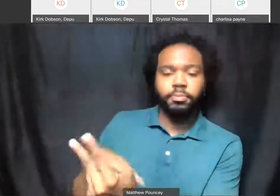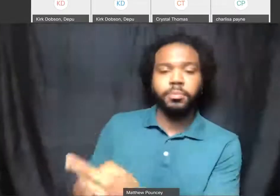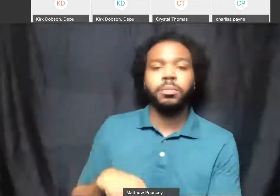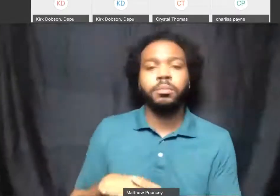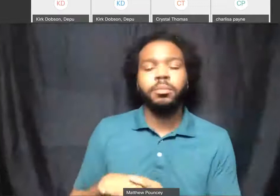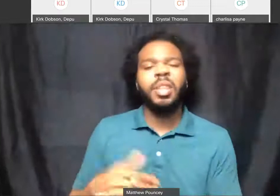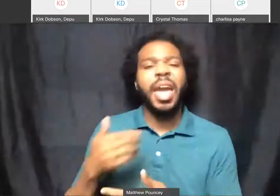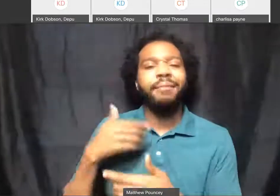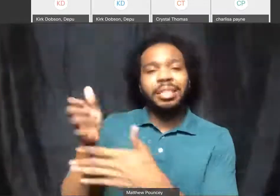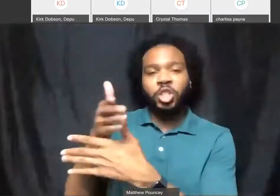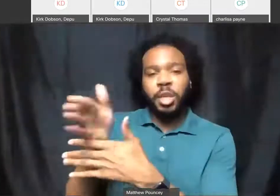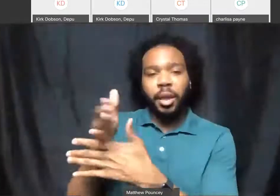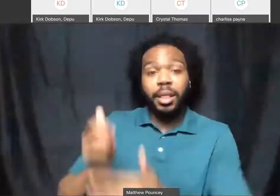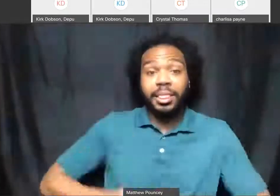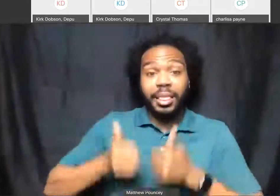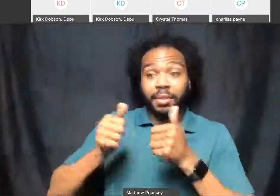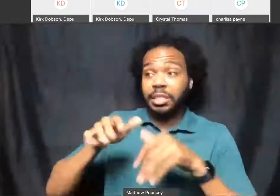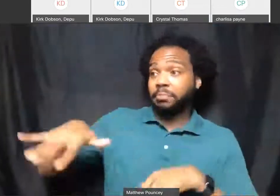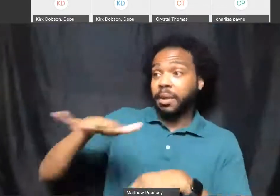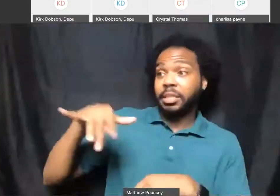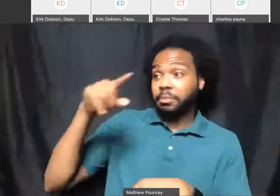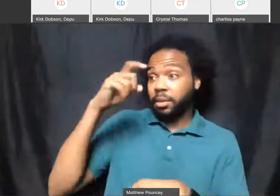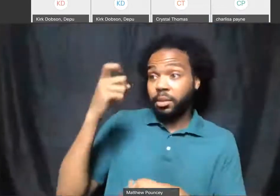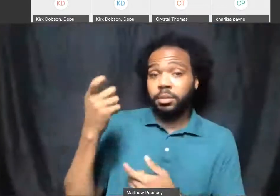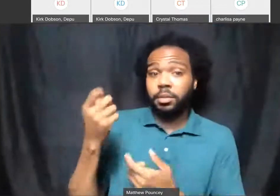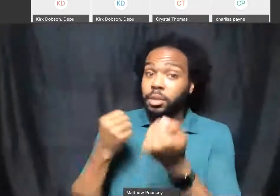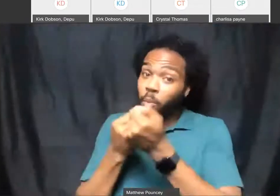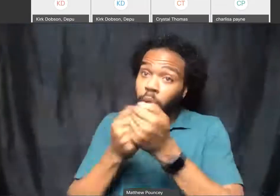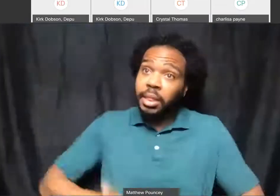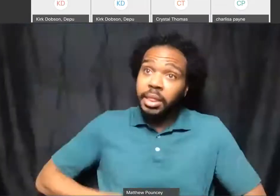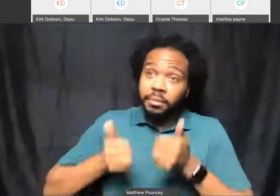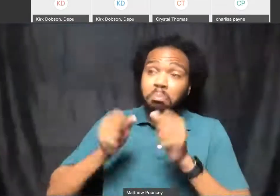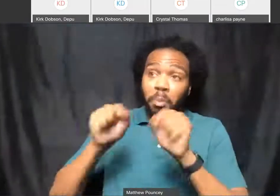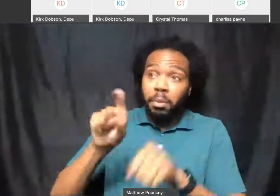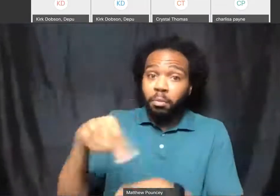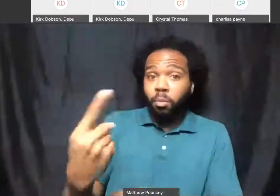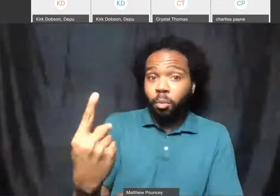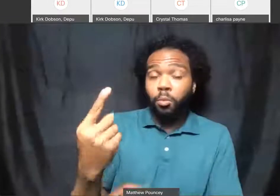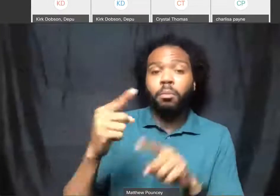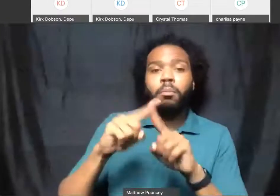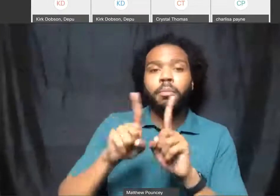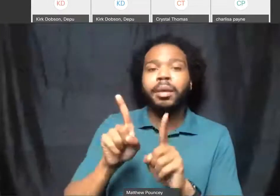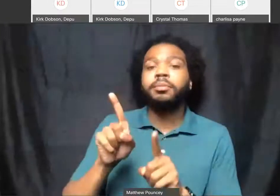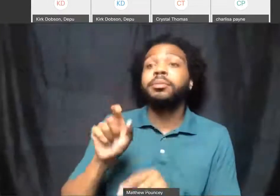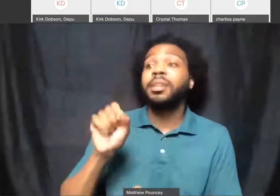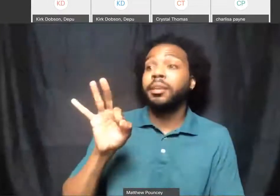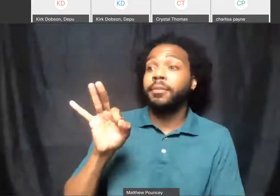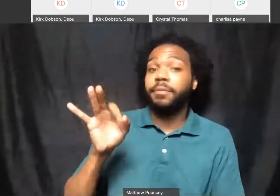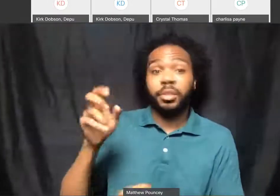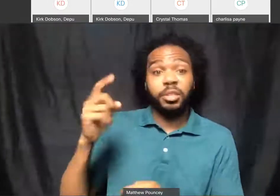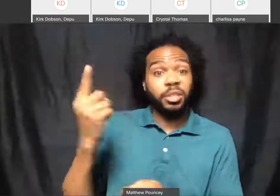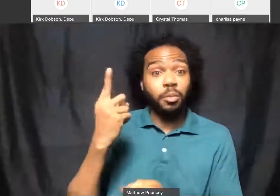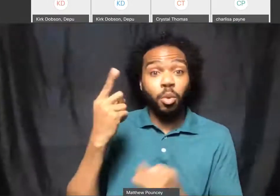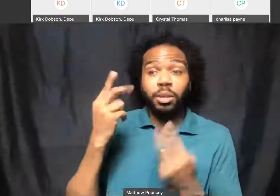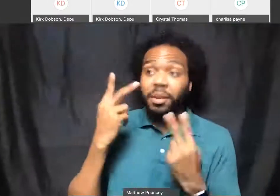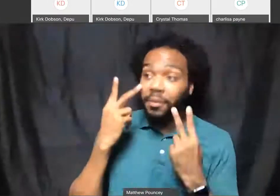living space, because supported living, someone could live alone. To the extent there's shared living, if there's going to be a visit inside,